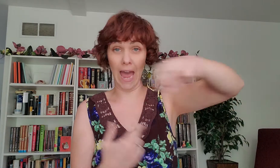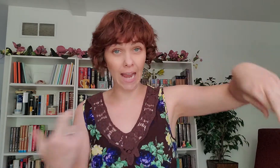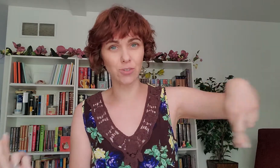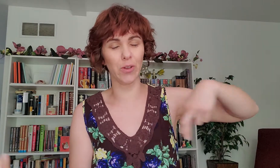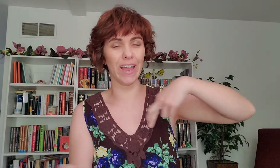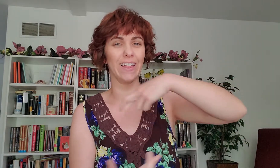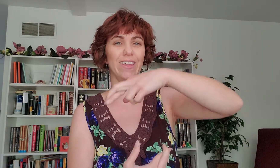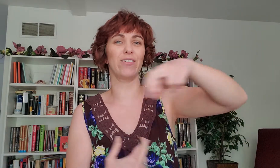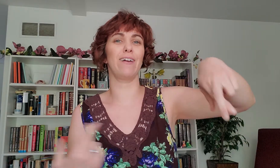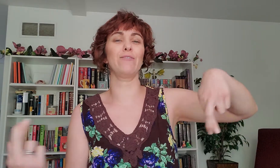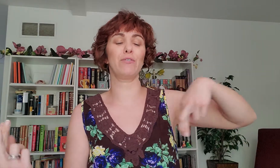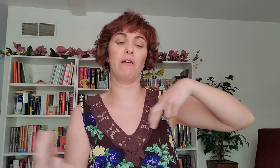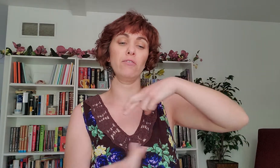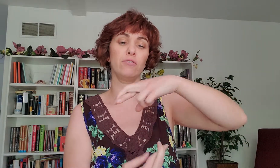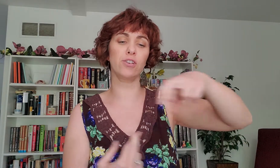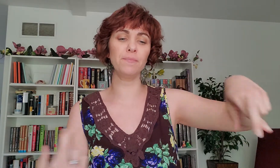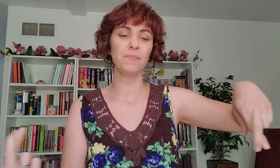actual ASL sign for revolution.